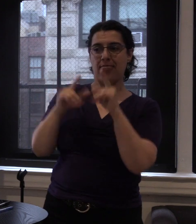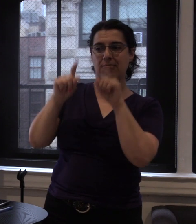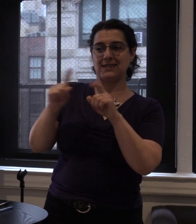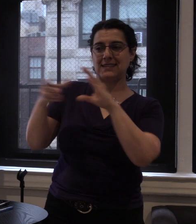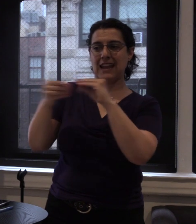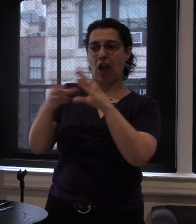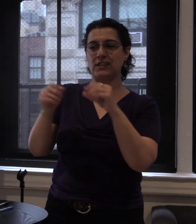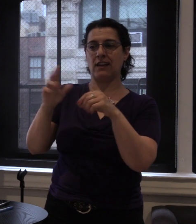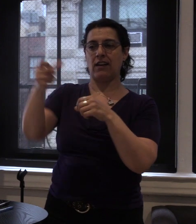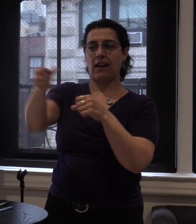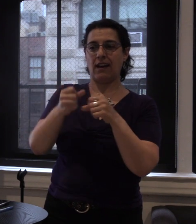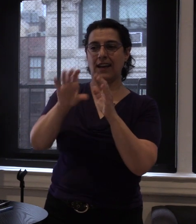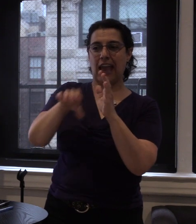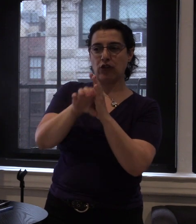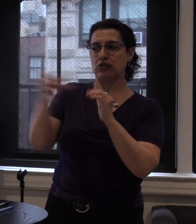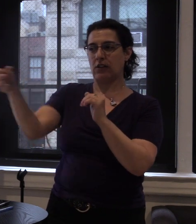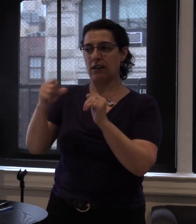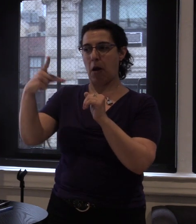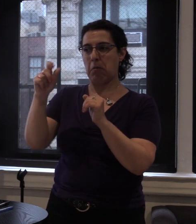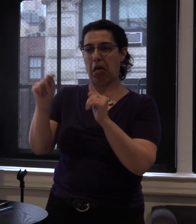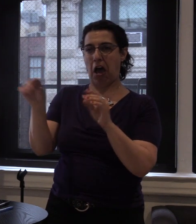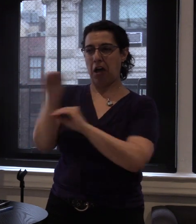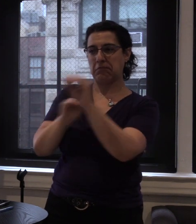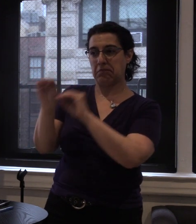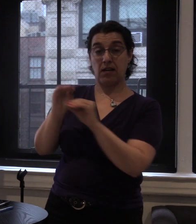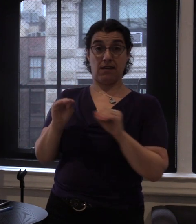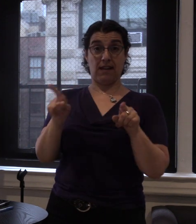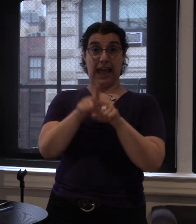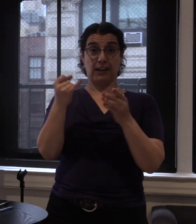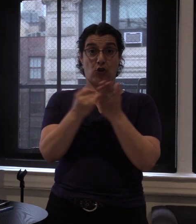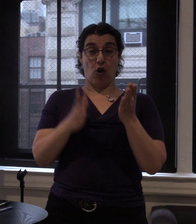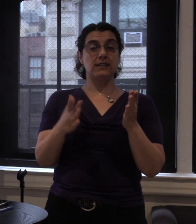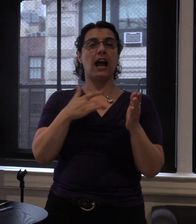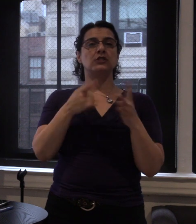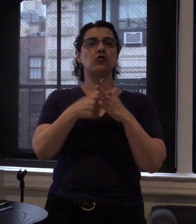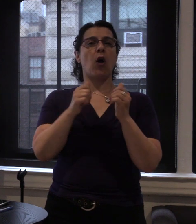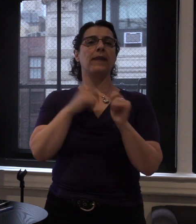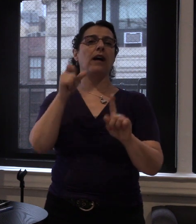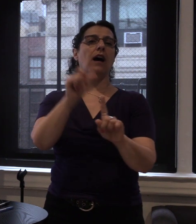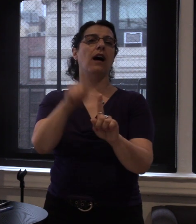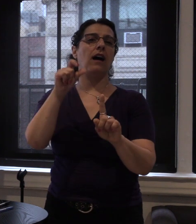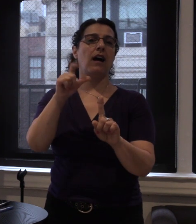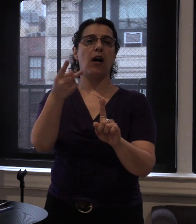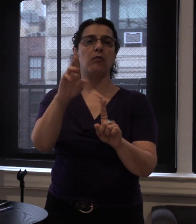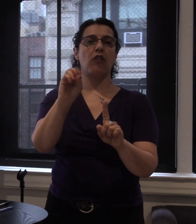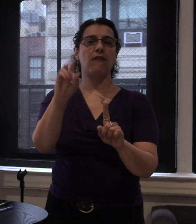narrative with characters and plots in place. As an artist, I start with a provocation, a